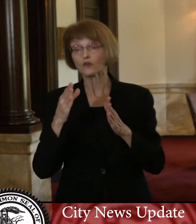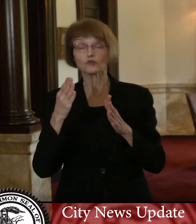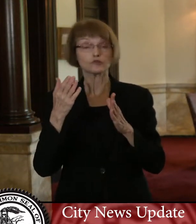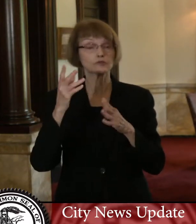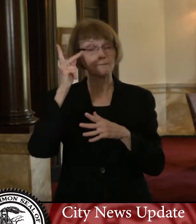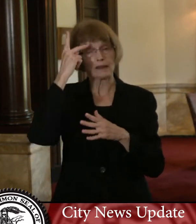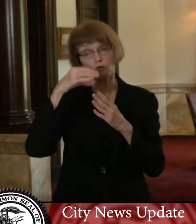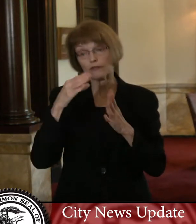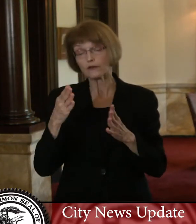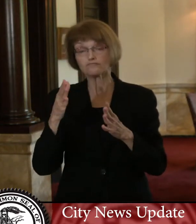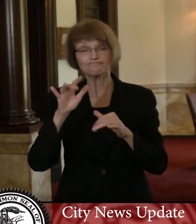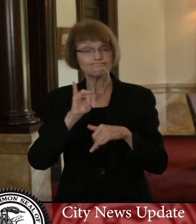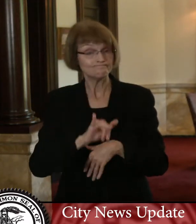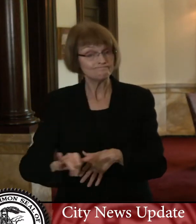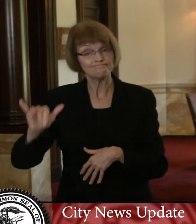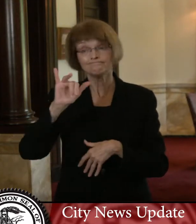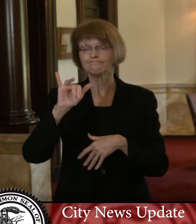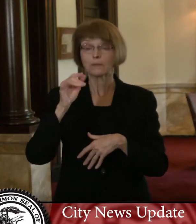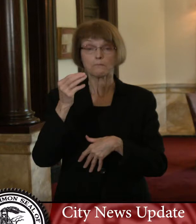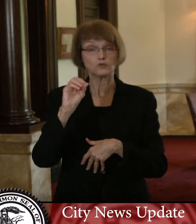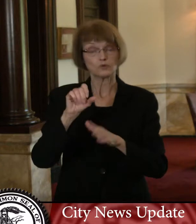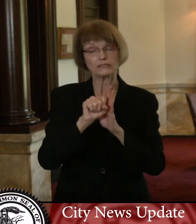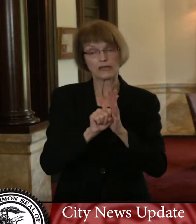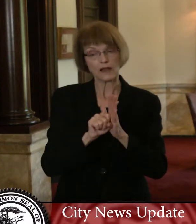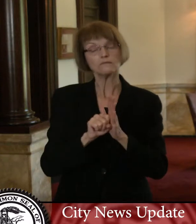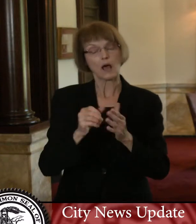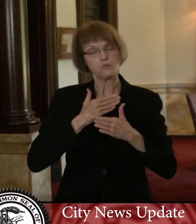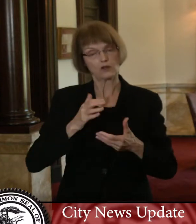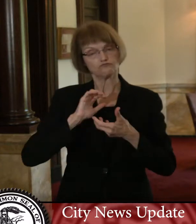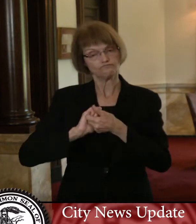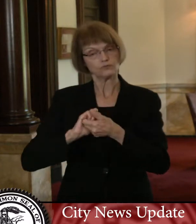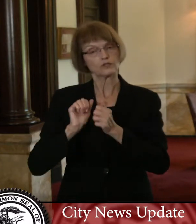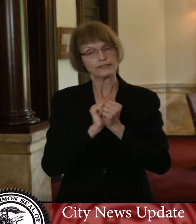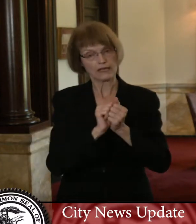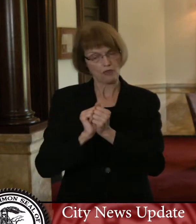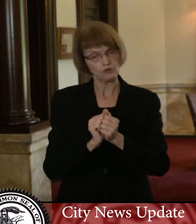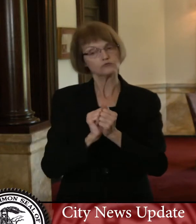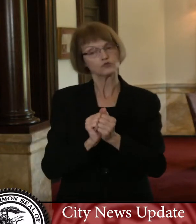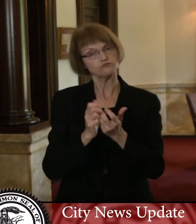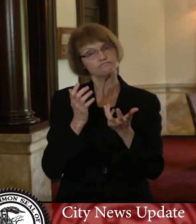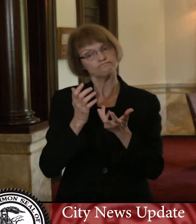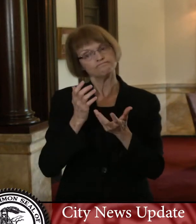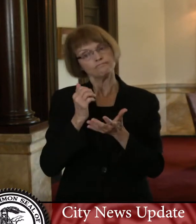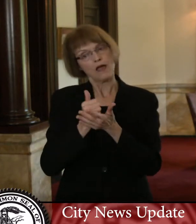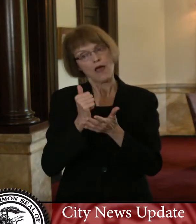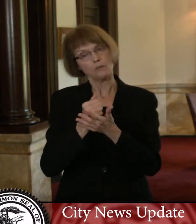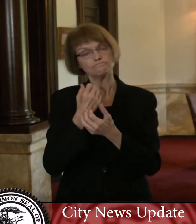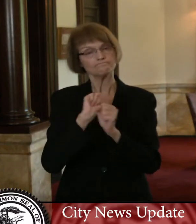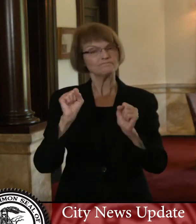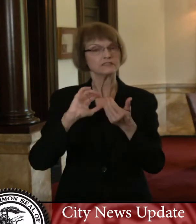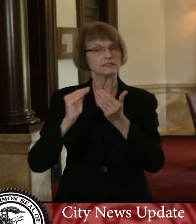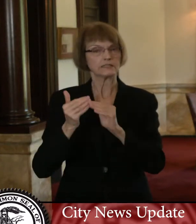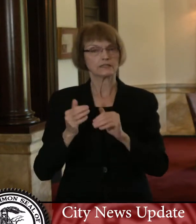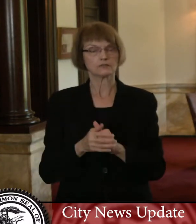discussion about how we transform public safety in our cities. I also want to highlight a few key appointments. Since our